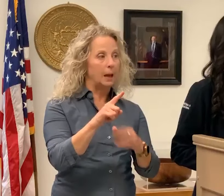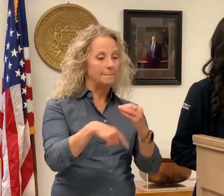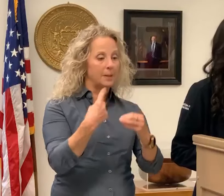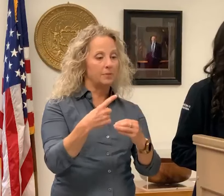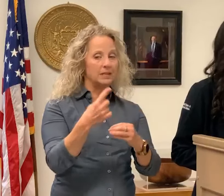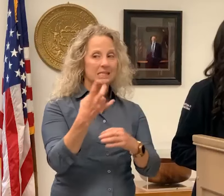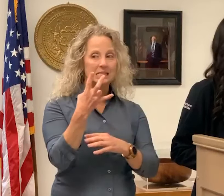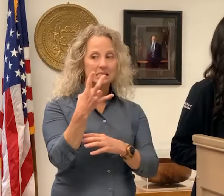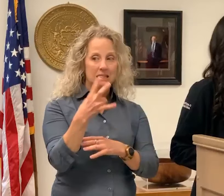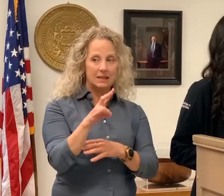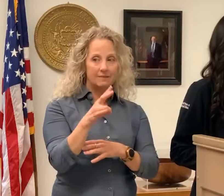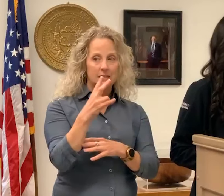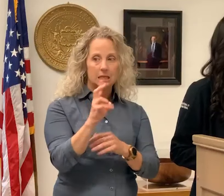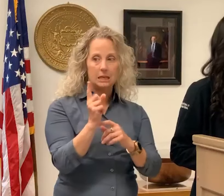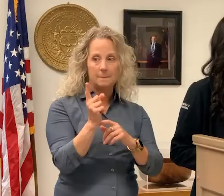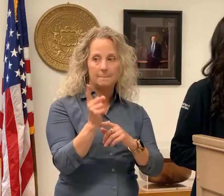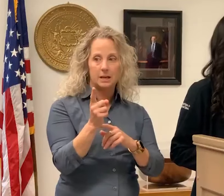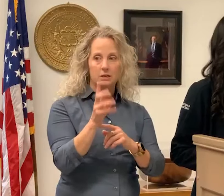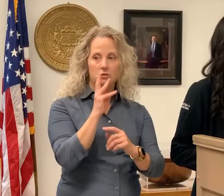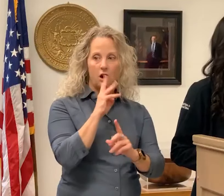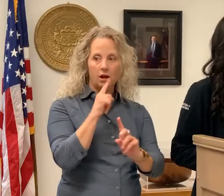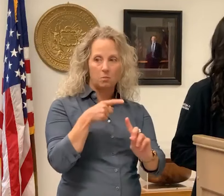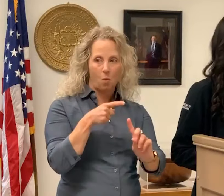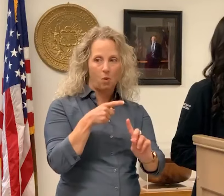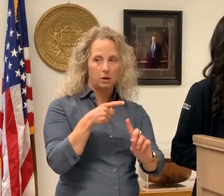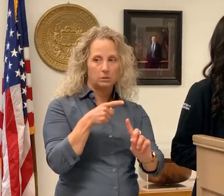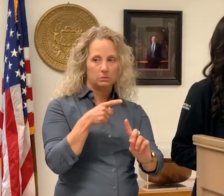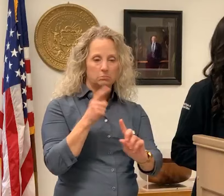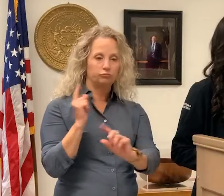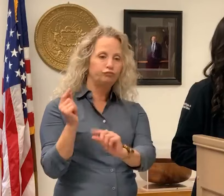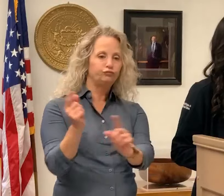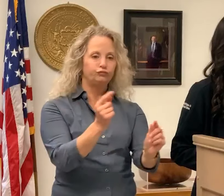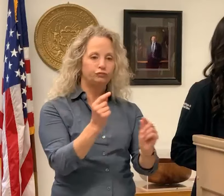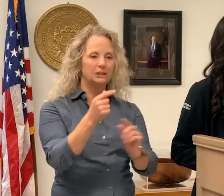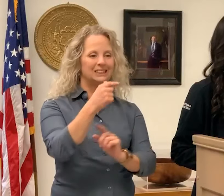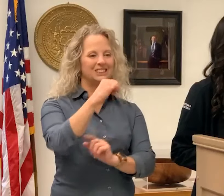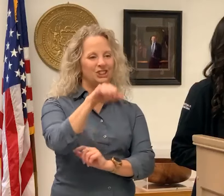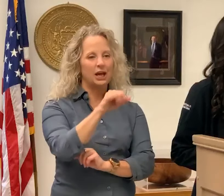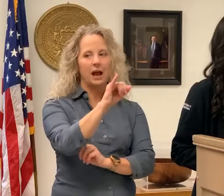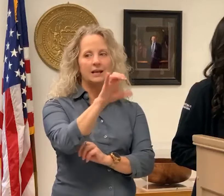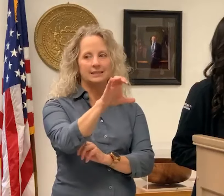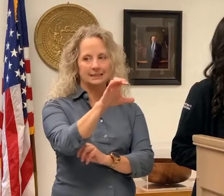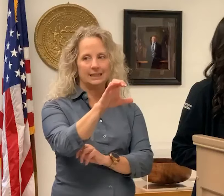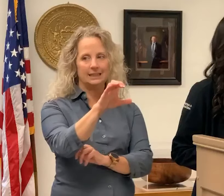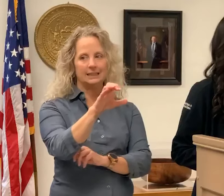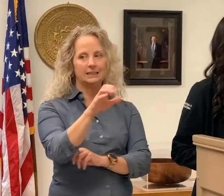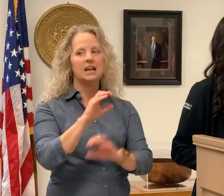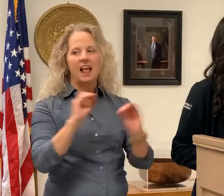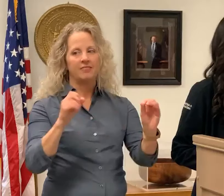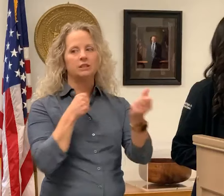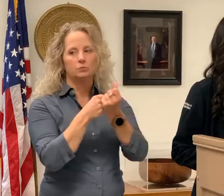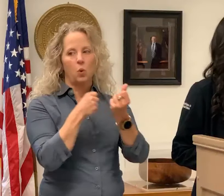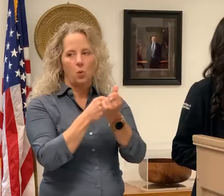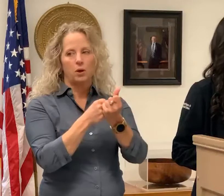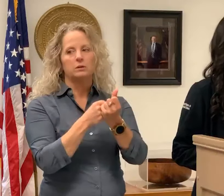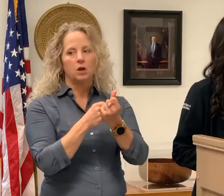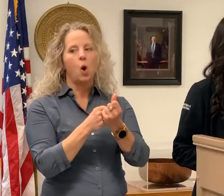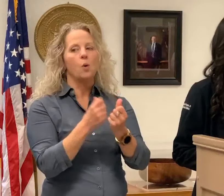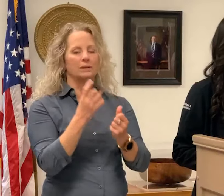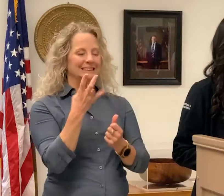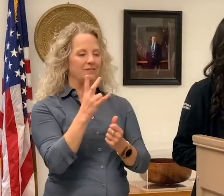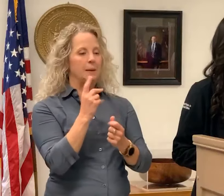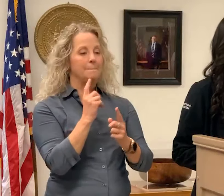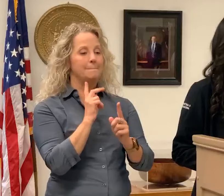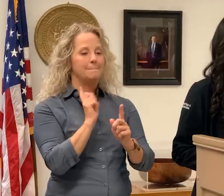the 17 minute point that went around. Mm-hmm. The JIC has said they have nothing that supports that. Okay, so Jeremy